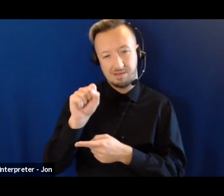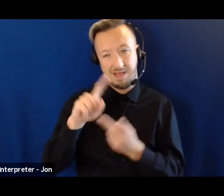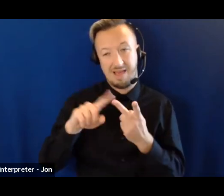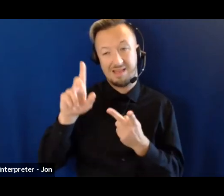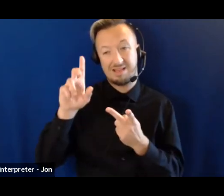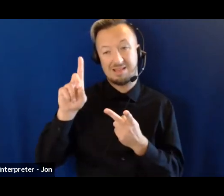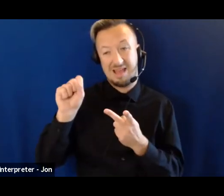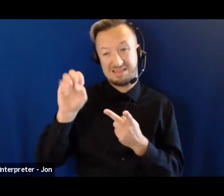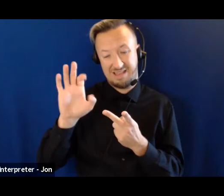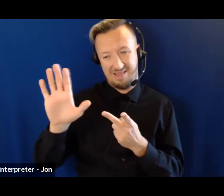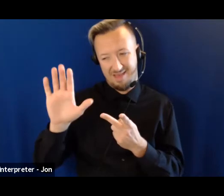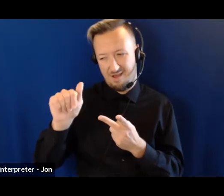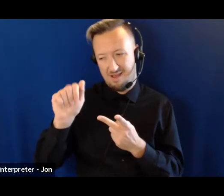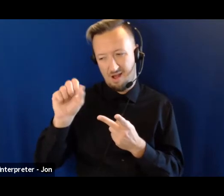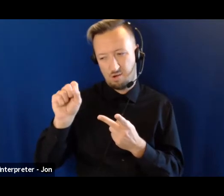So let's see here.